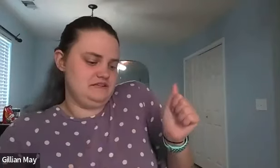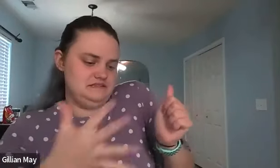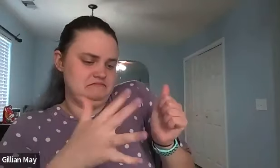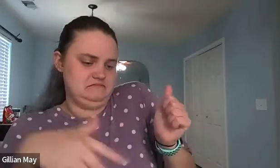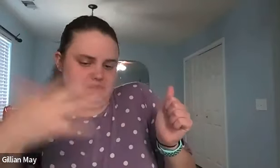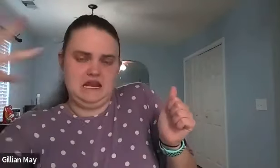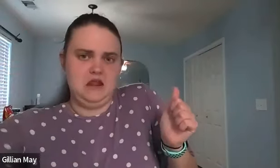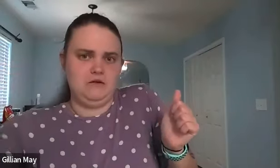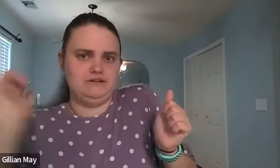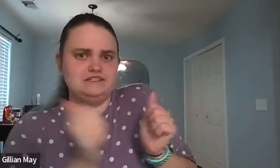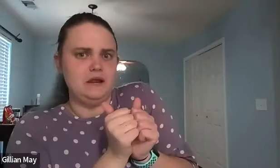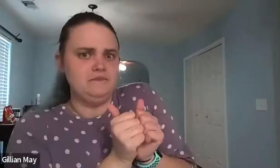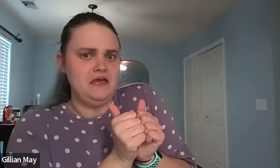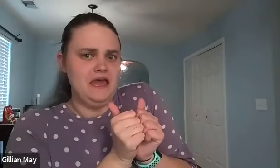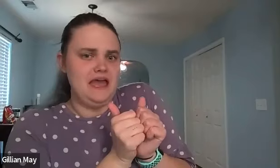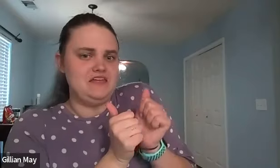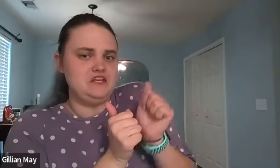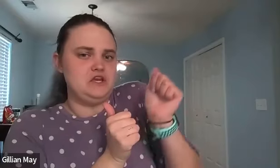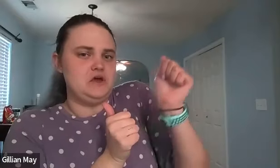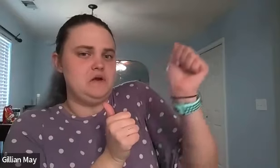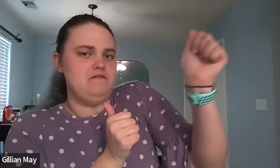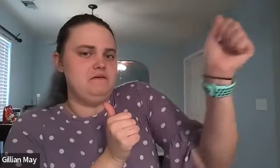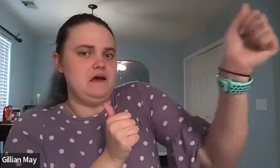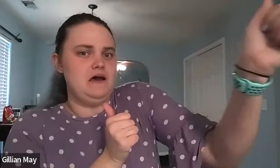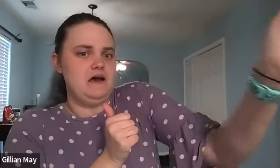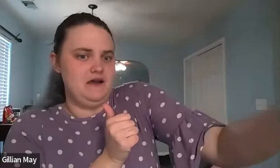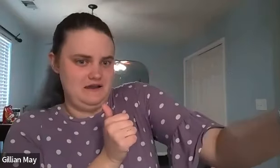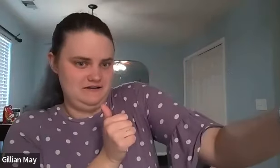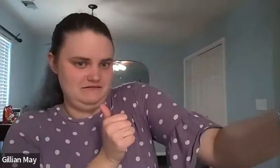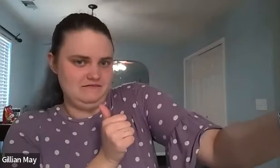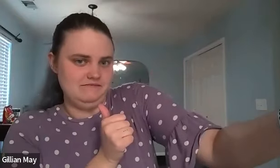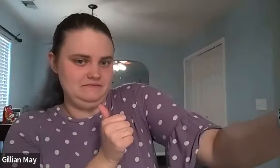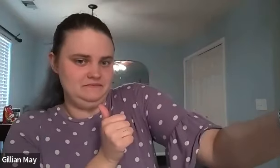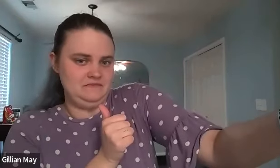fists. I had hair on one, sorry. And then you go far.